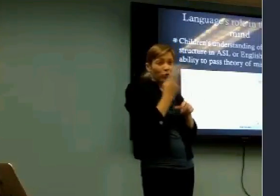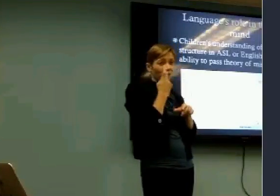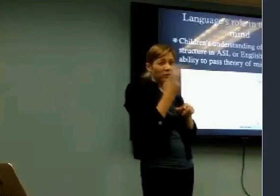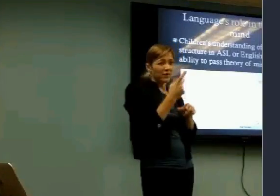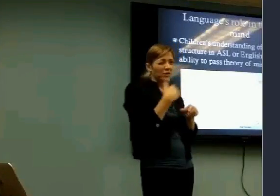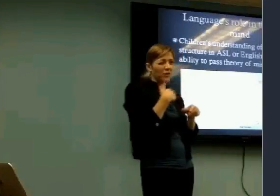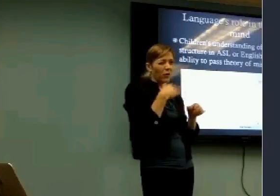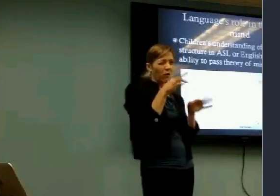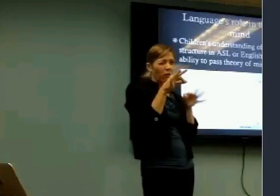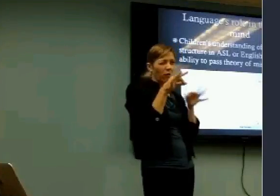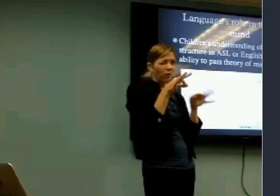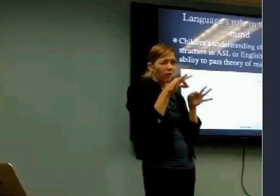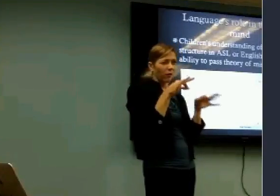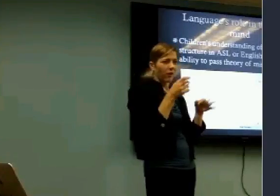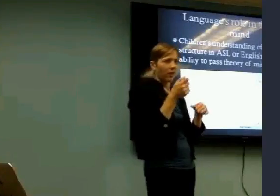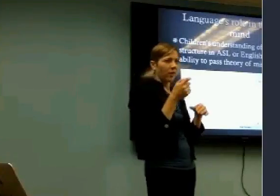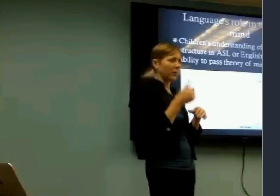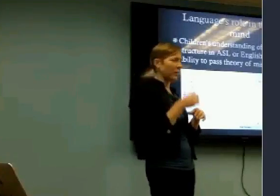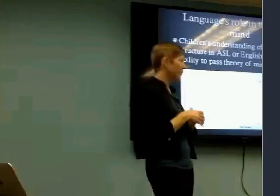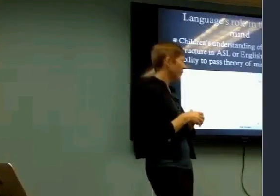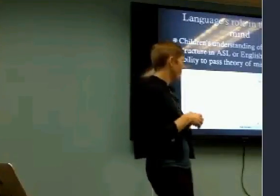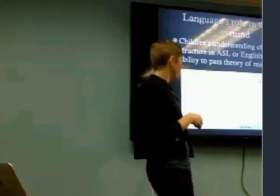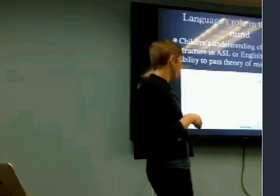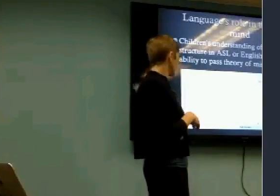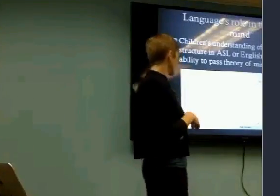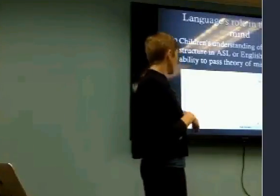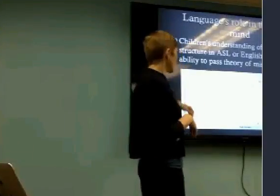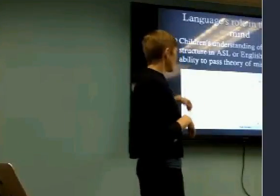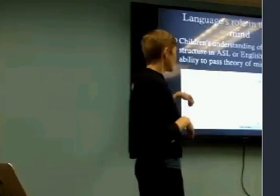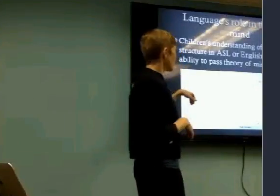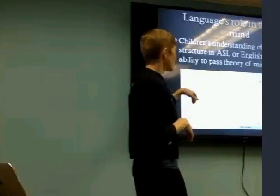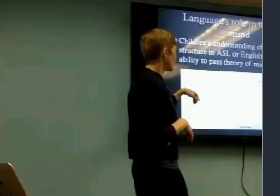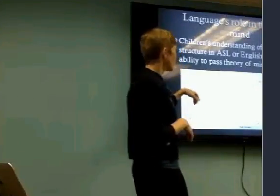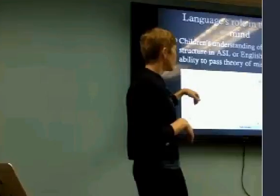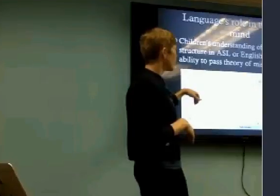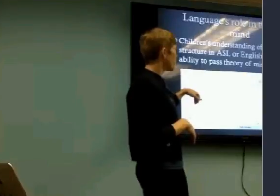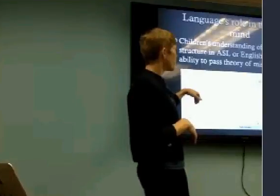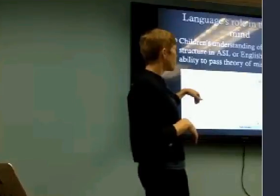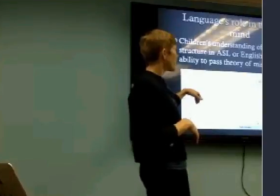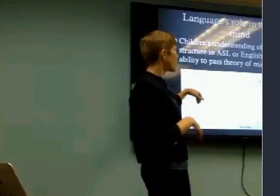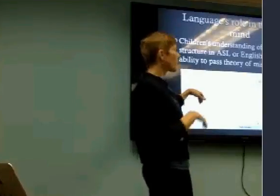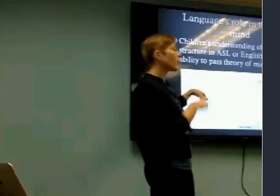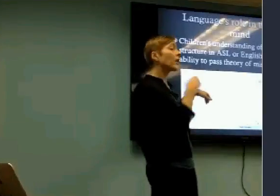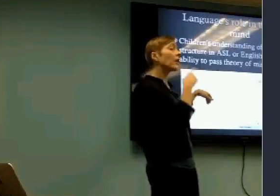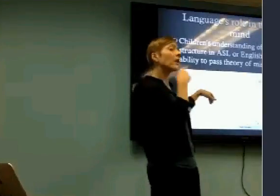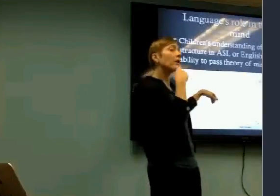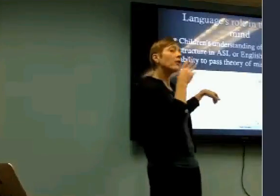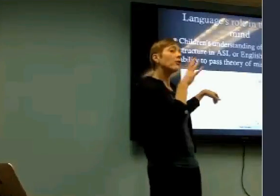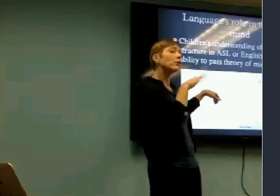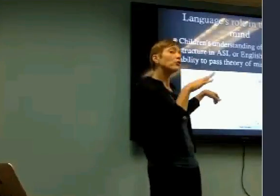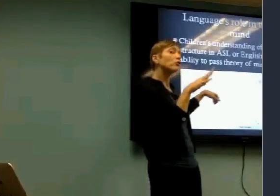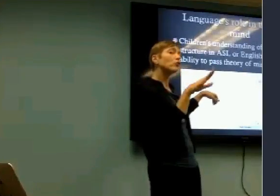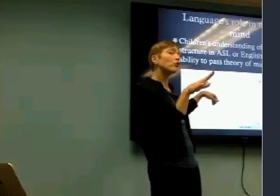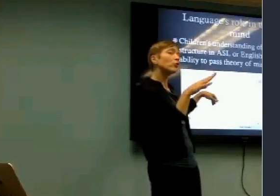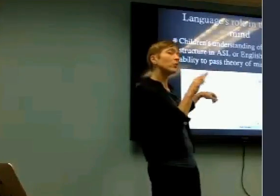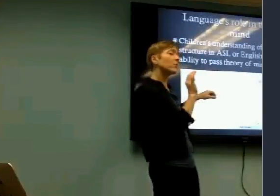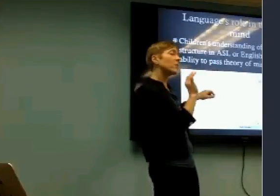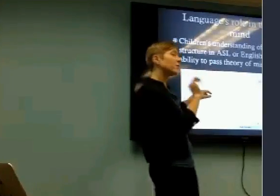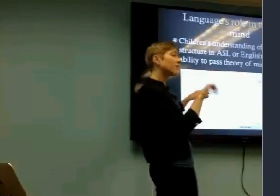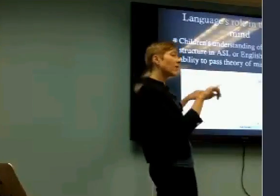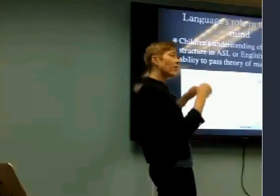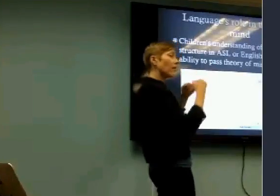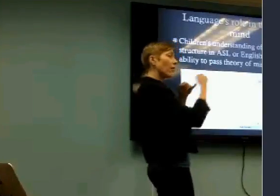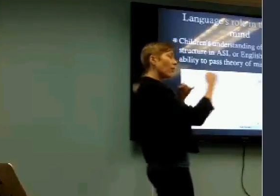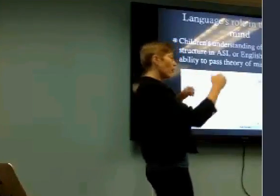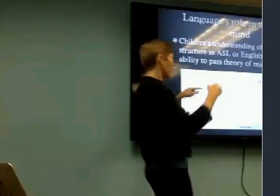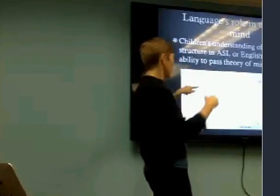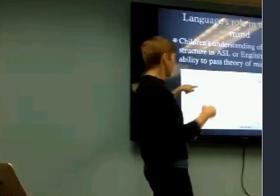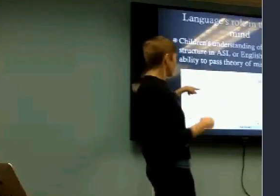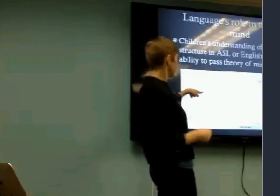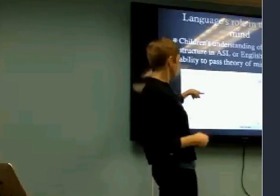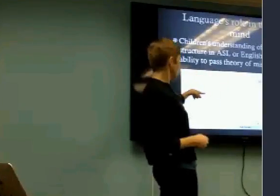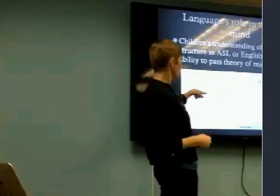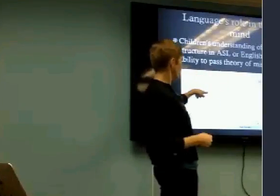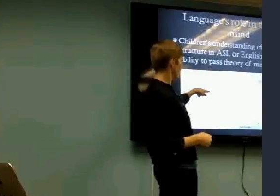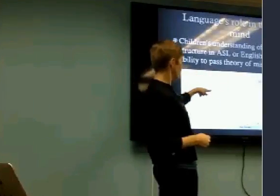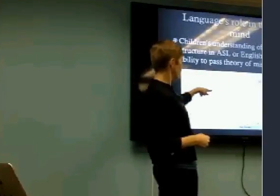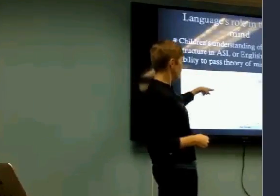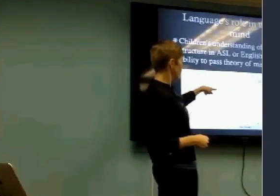And I know that this chart might be a little bit difficult to read from where you're seated, so I'll break it down for you. So the line that